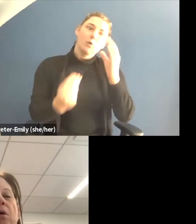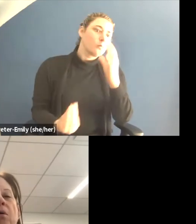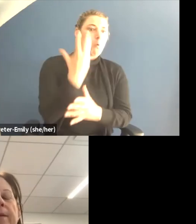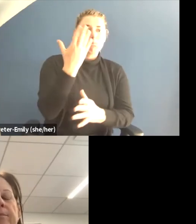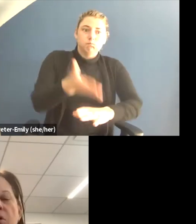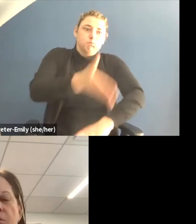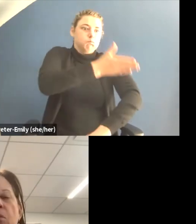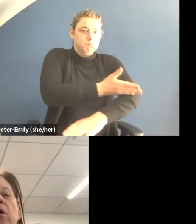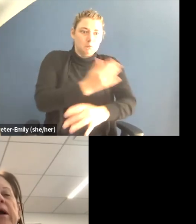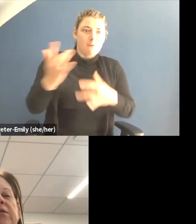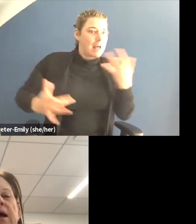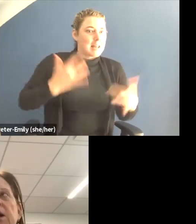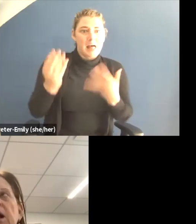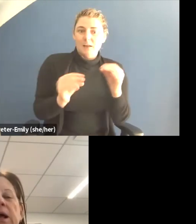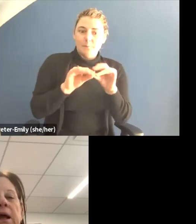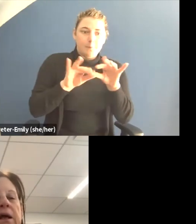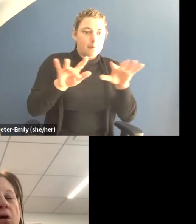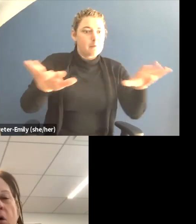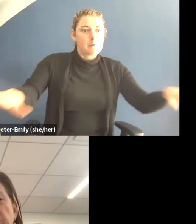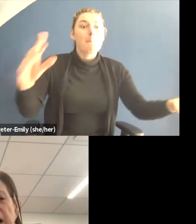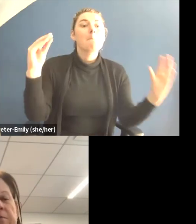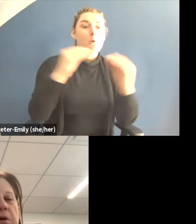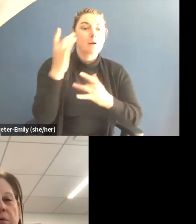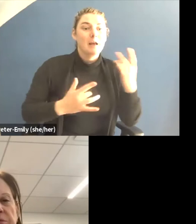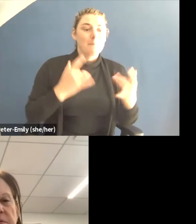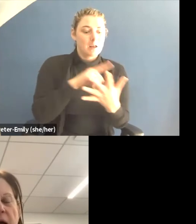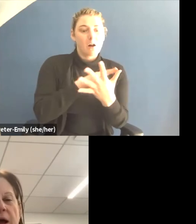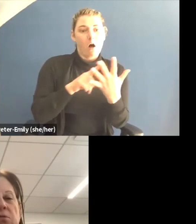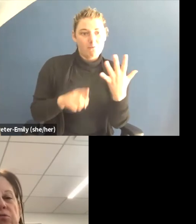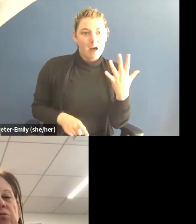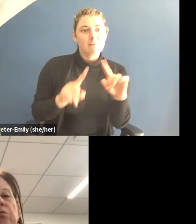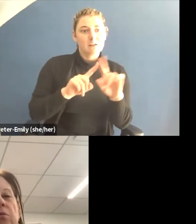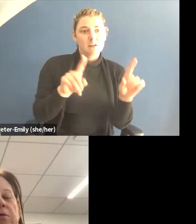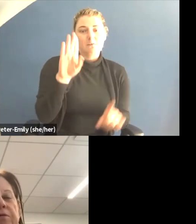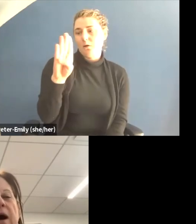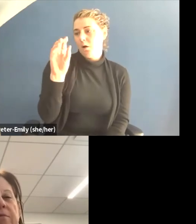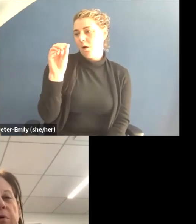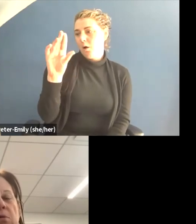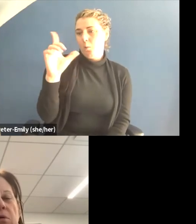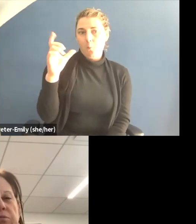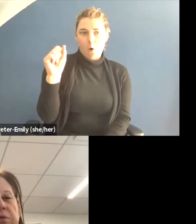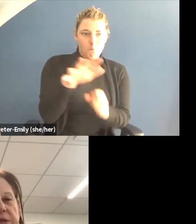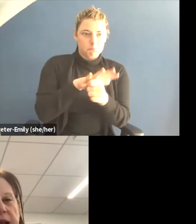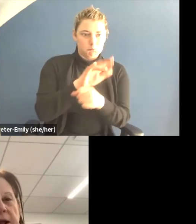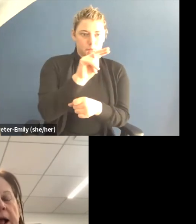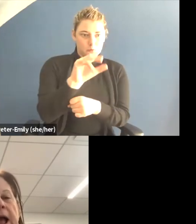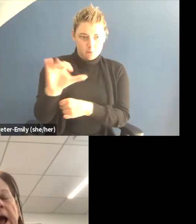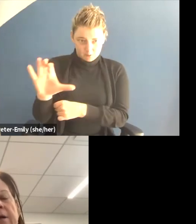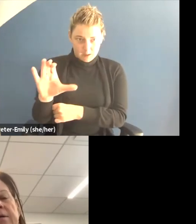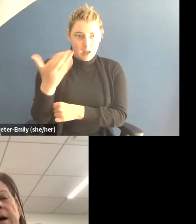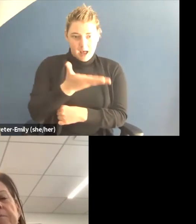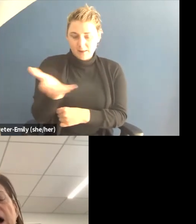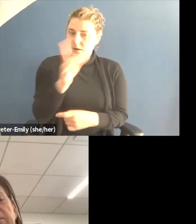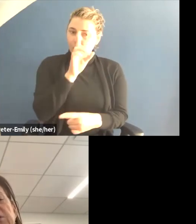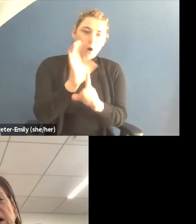more programs, more excitement in all five boroughs as a true five borough cultural city.